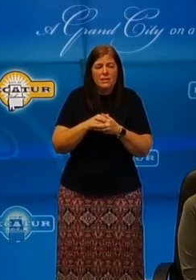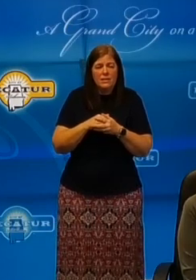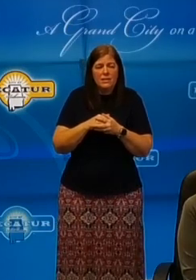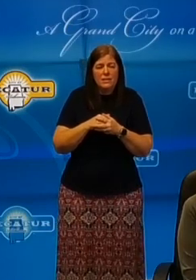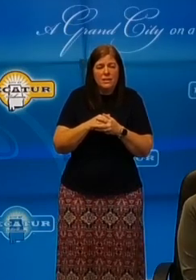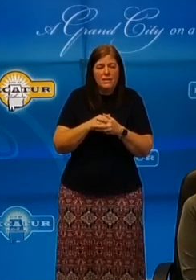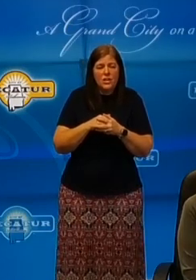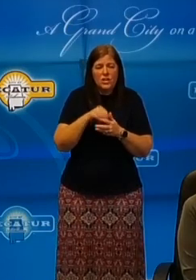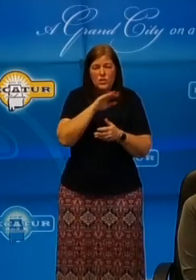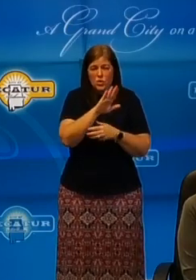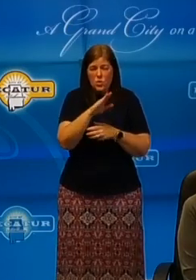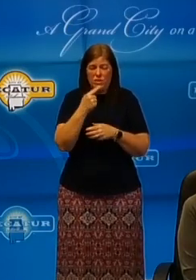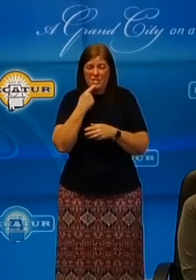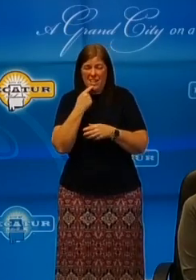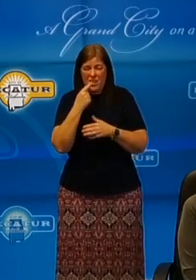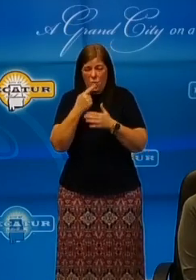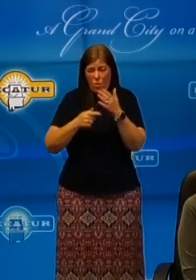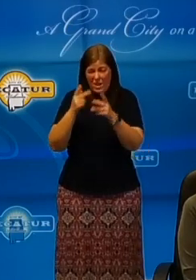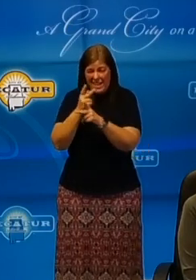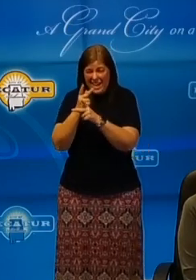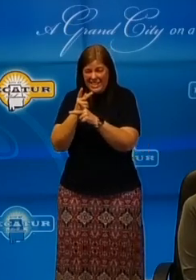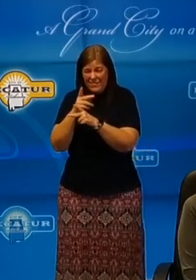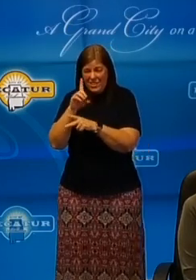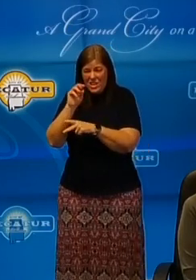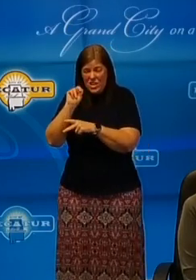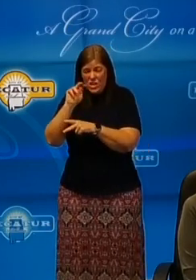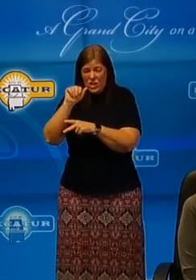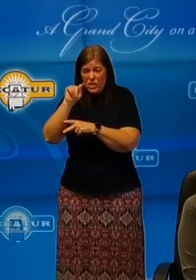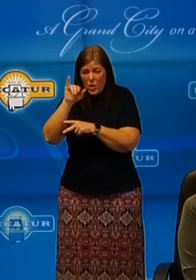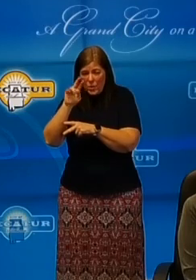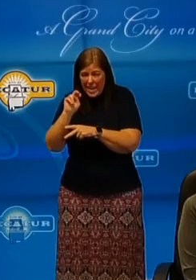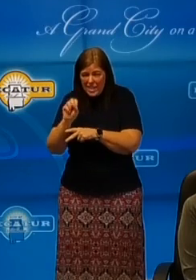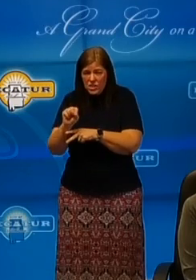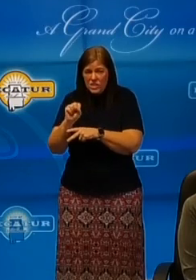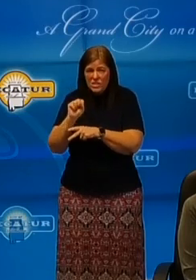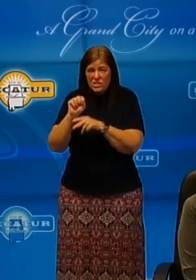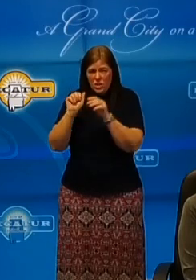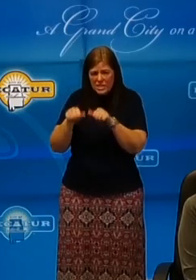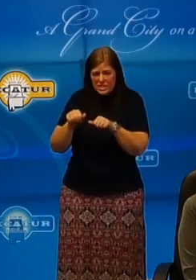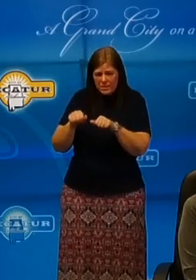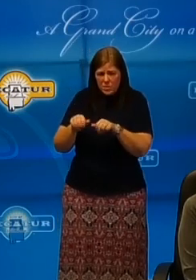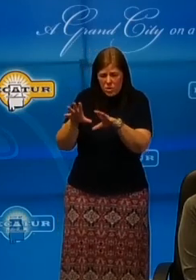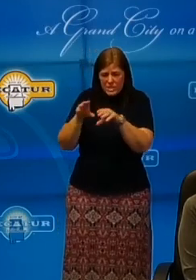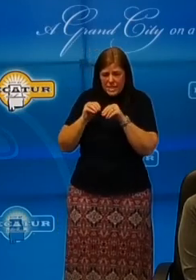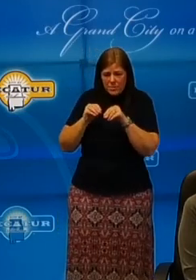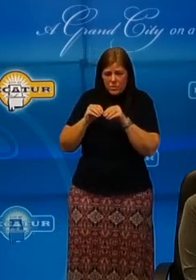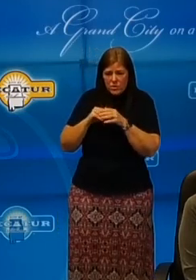So you're saying what kind of donations are acceptable?